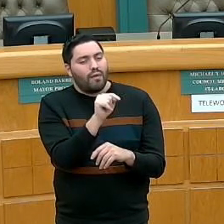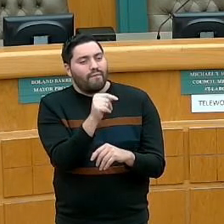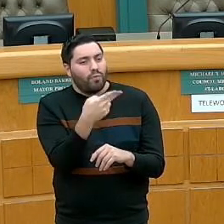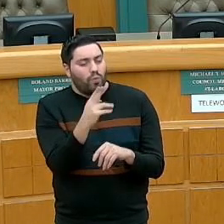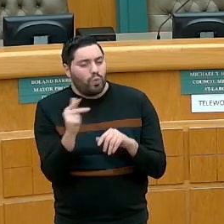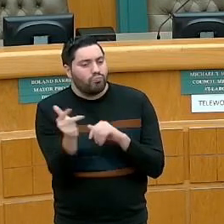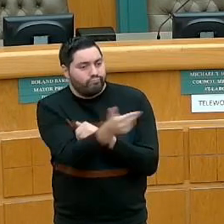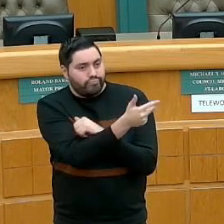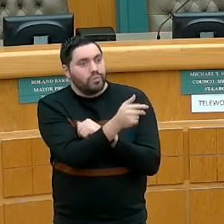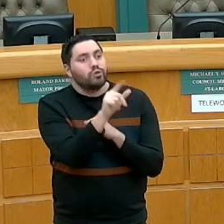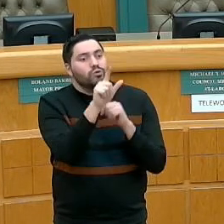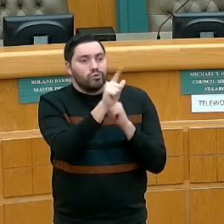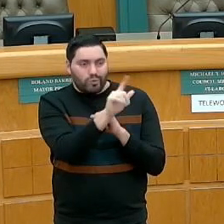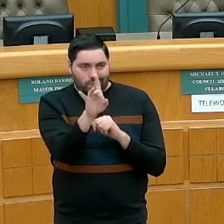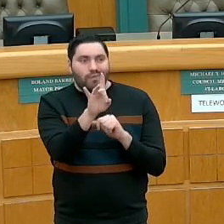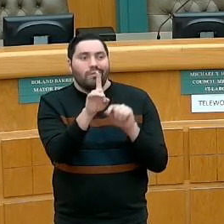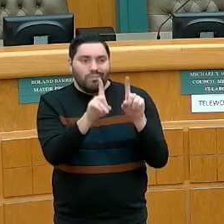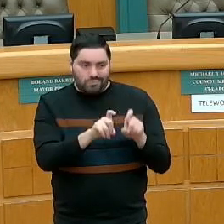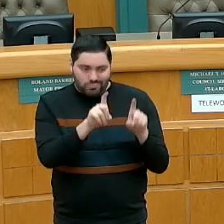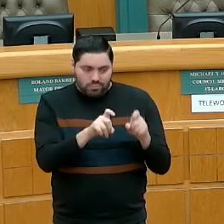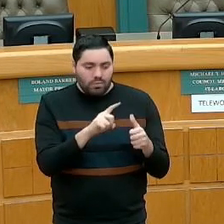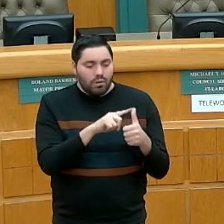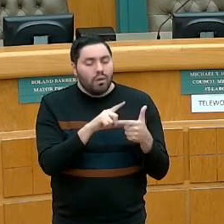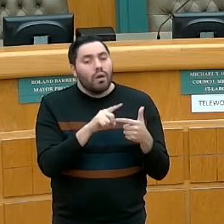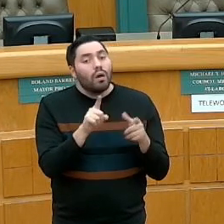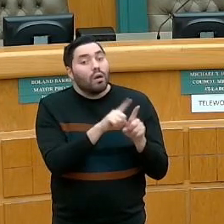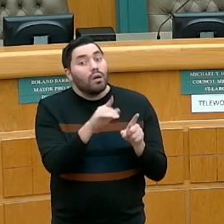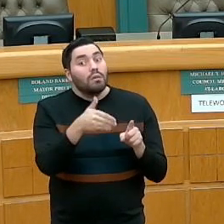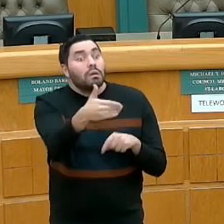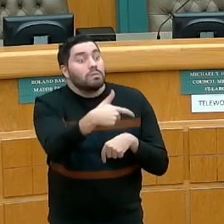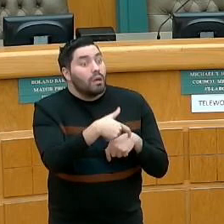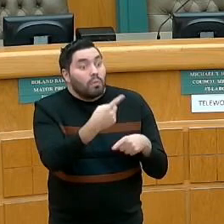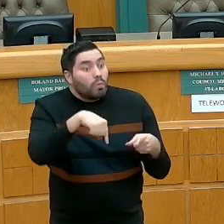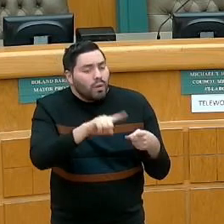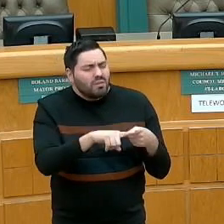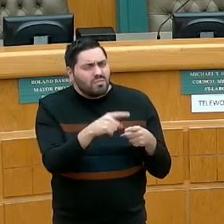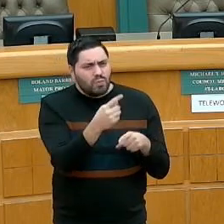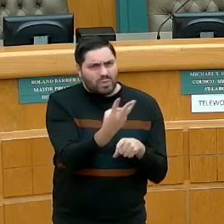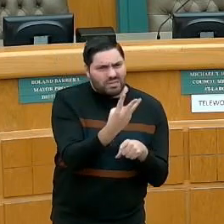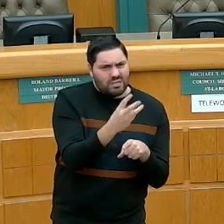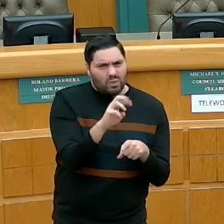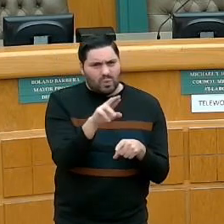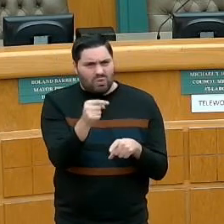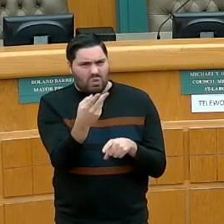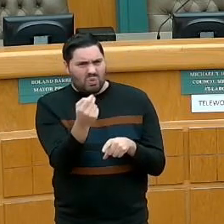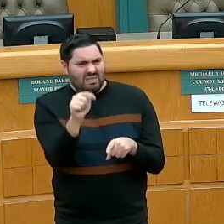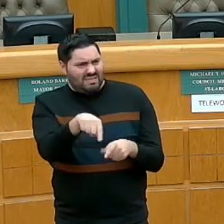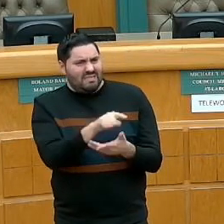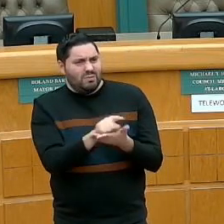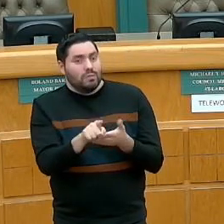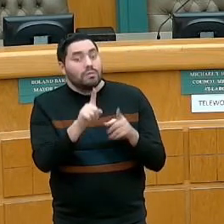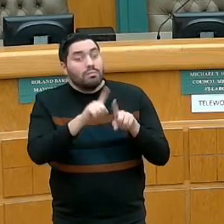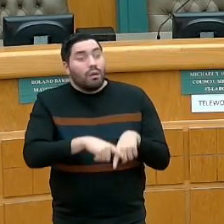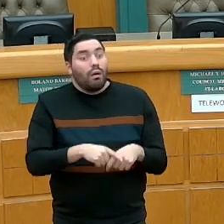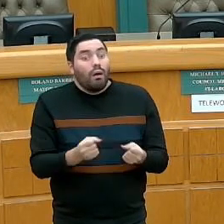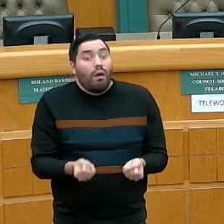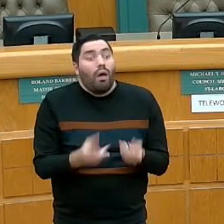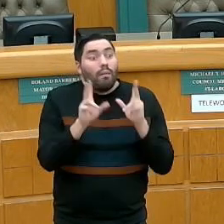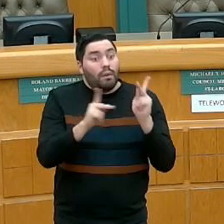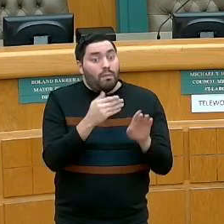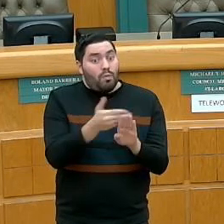collected. Our next drive-through will be either Wednesday or Thursday of this week, depending on the number of persons that are